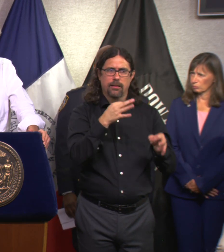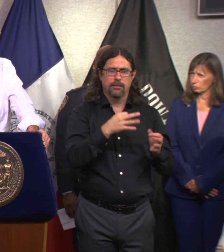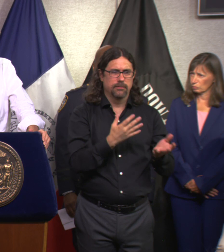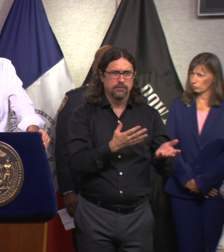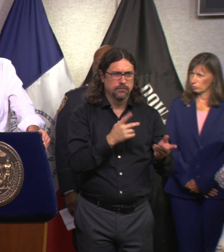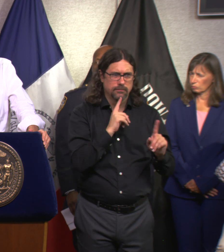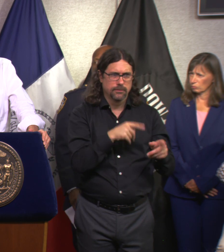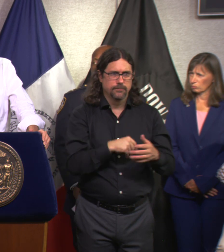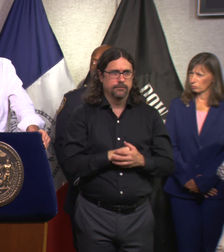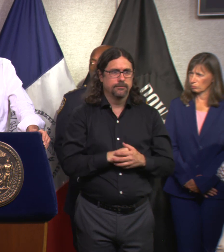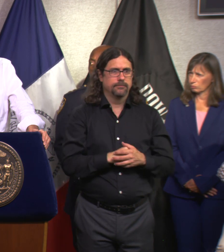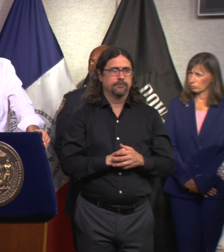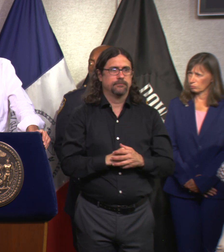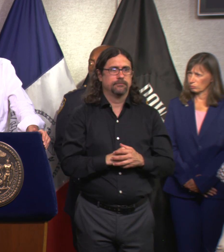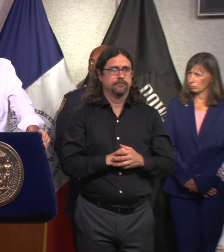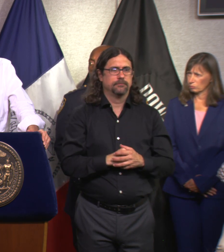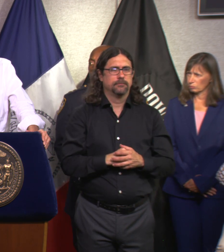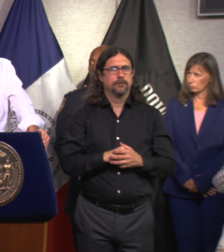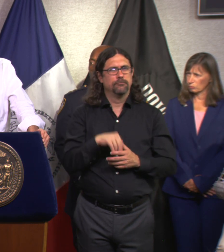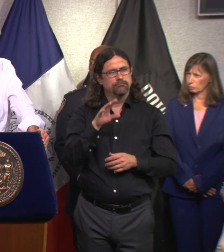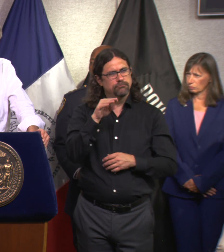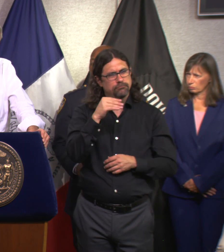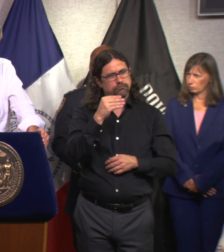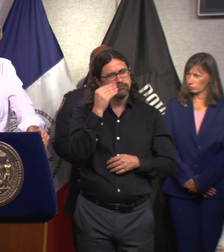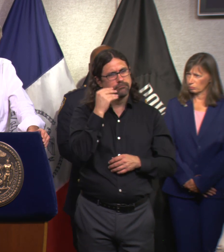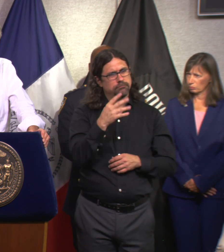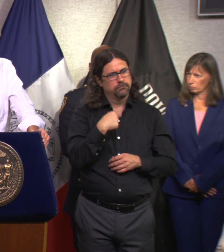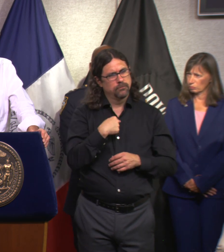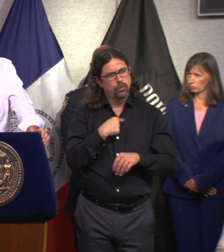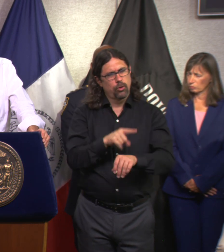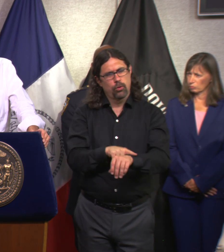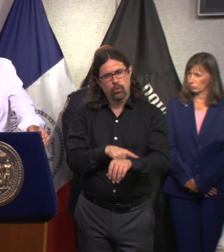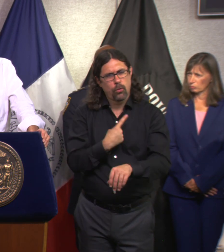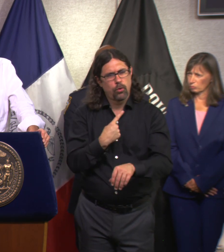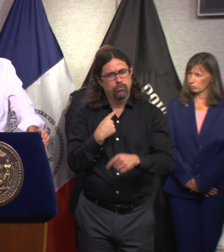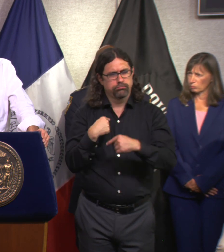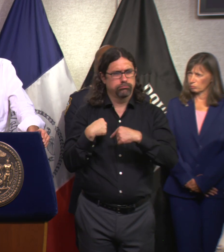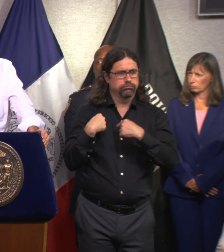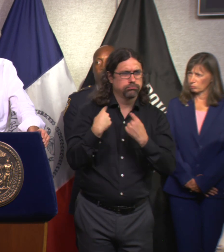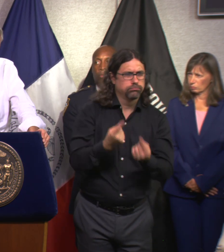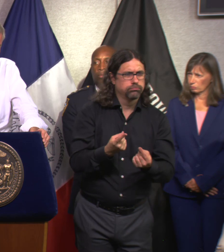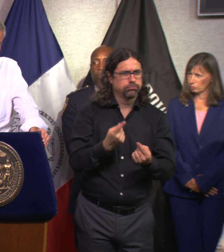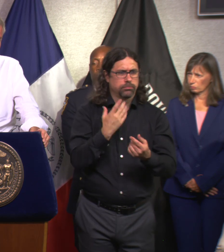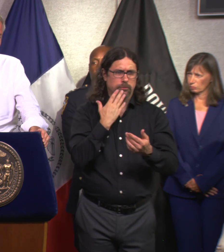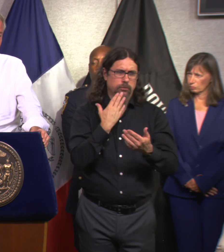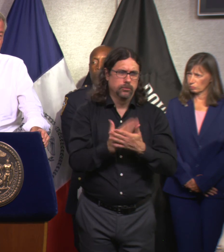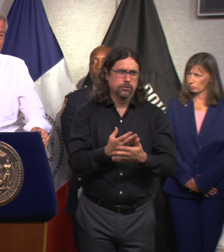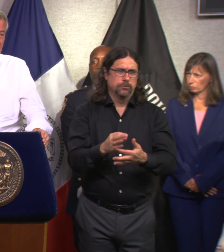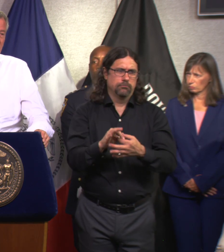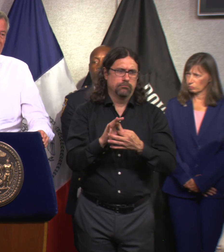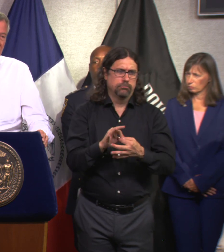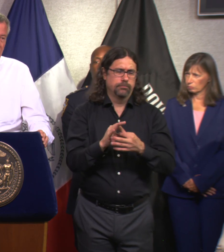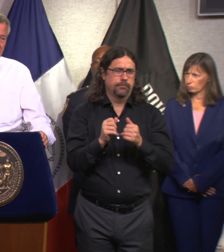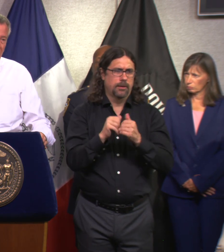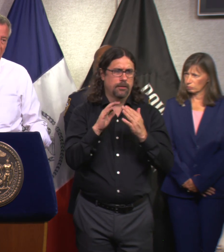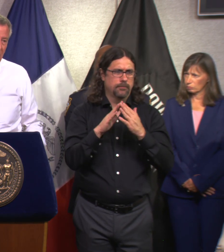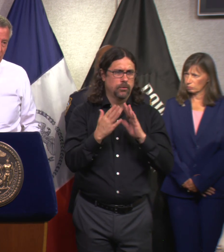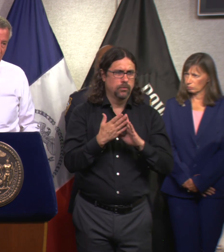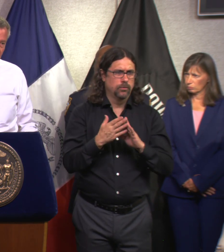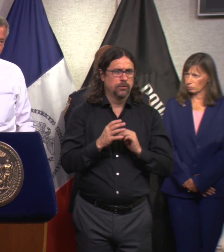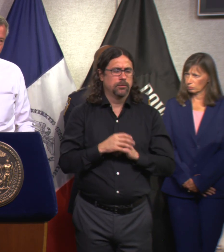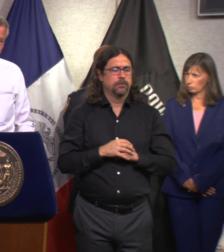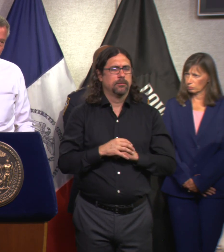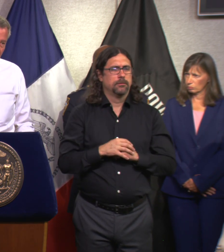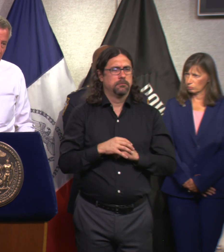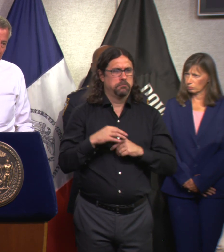5.5 years in communities all over the city. And what I hear consistently is a recognition that a lot